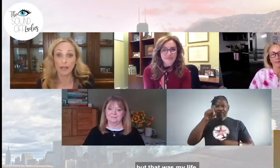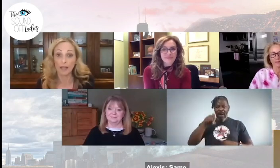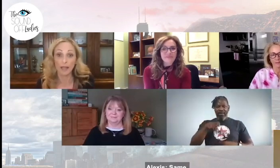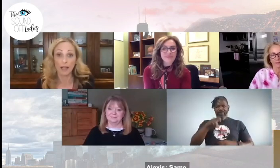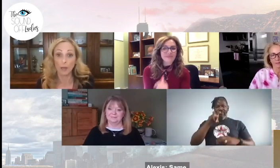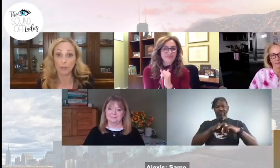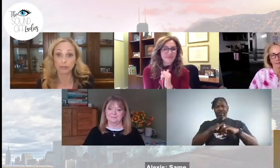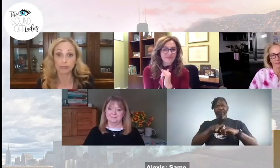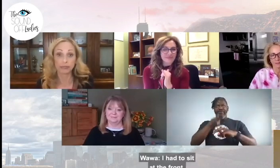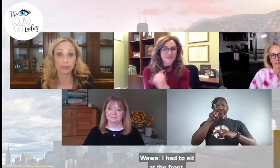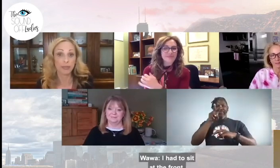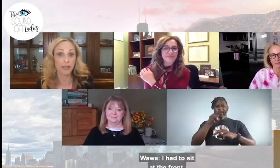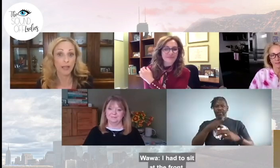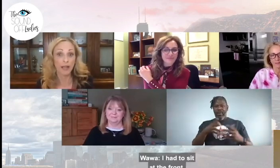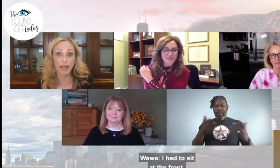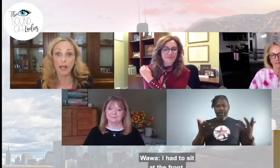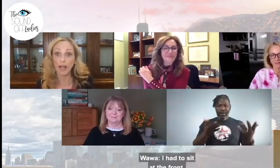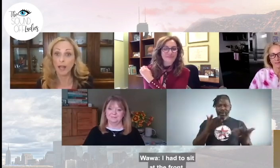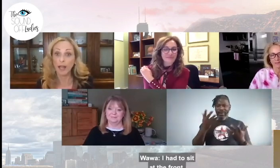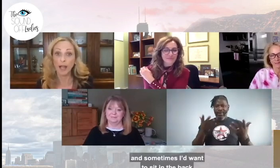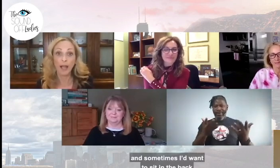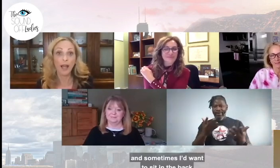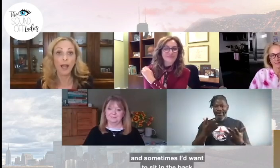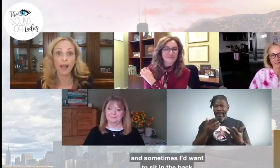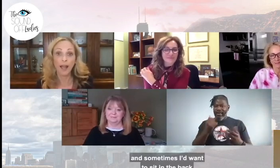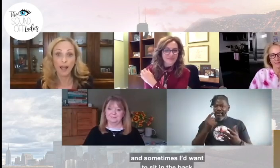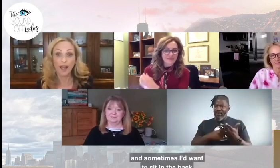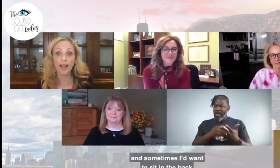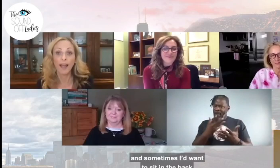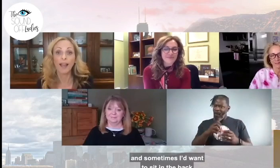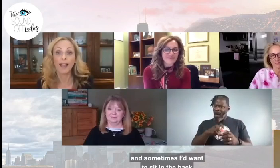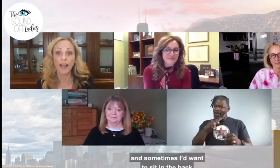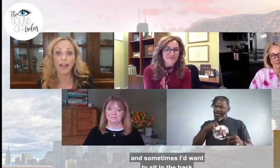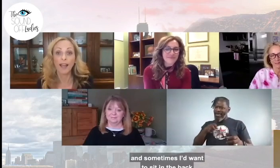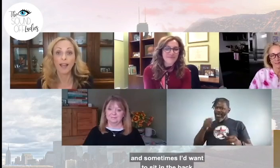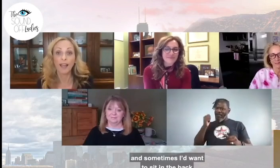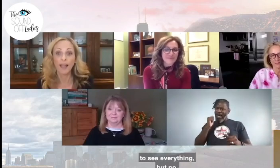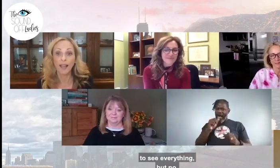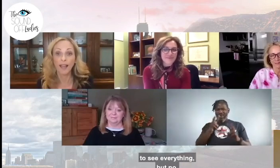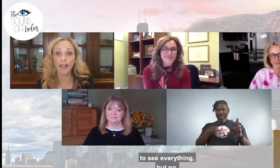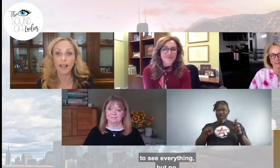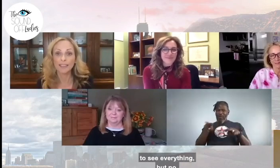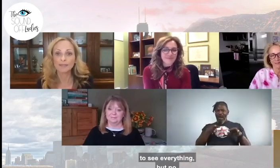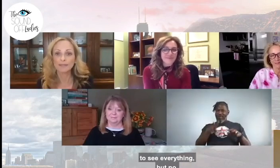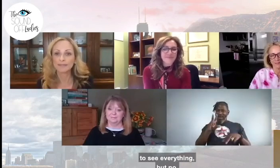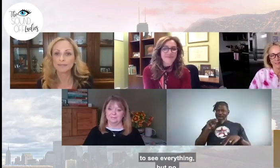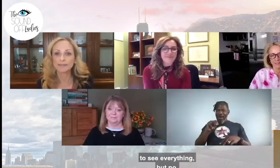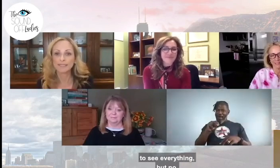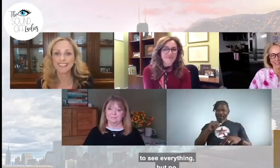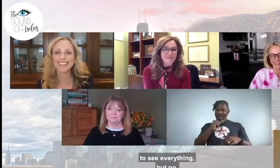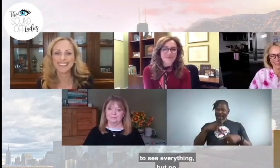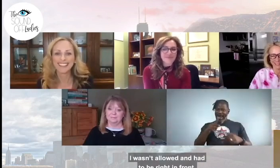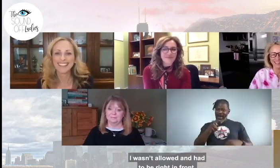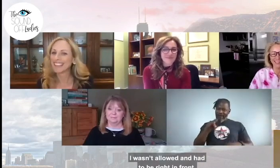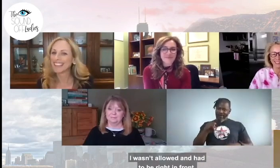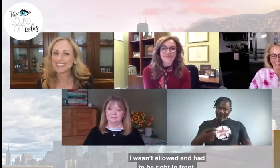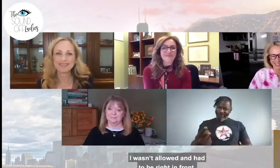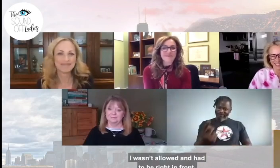to read or watch the teacher and learn that way. One time I wanted to sit in the back of the classroom, but I knew